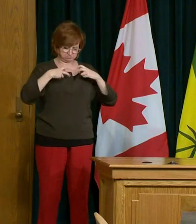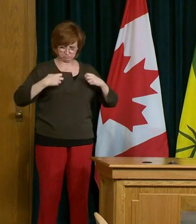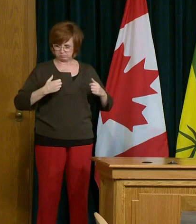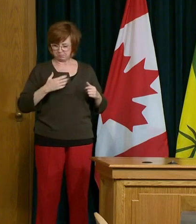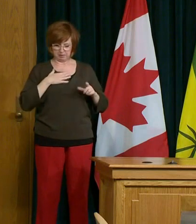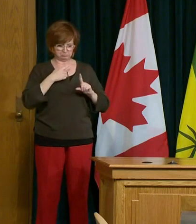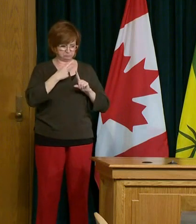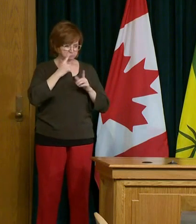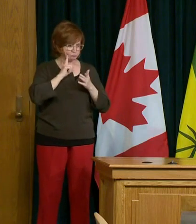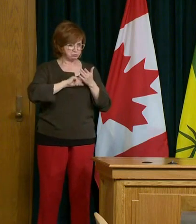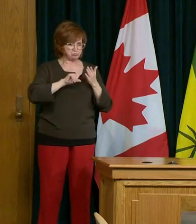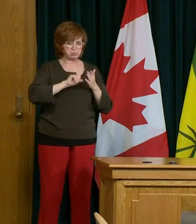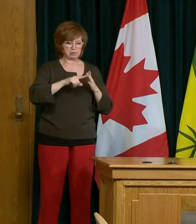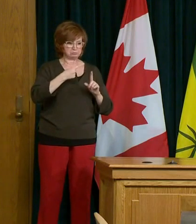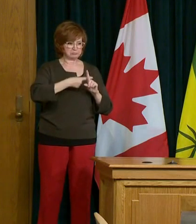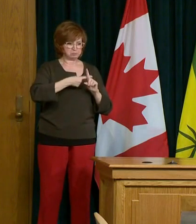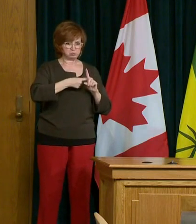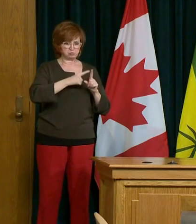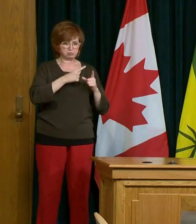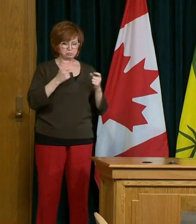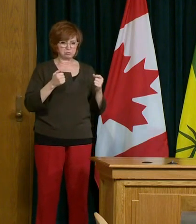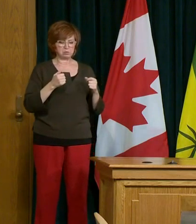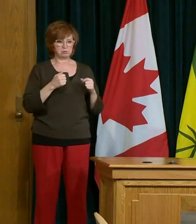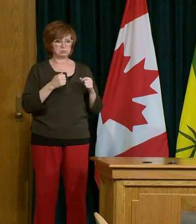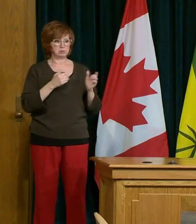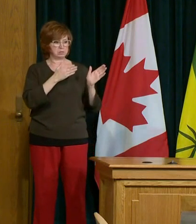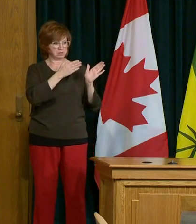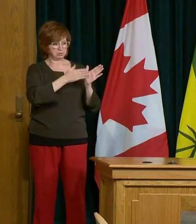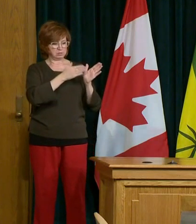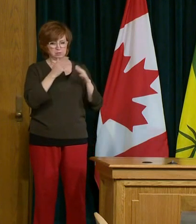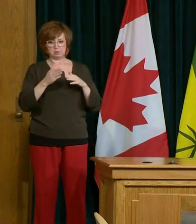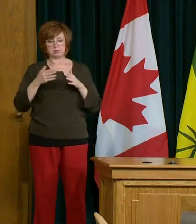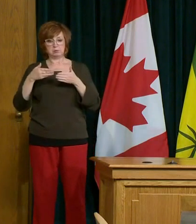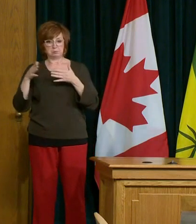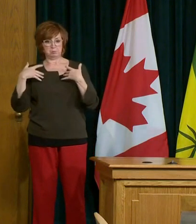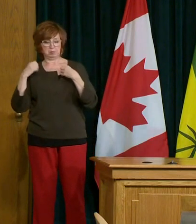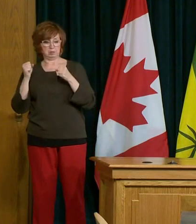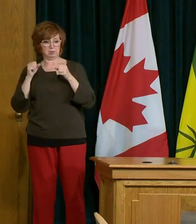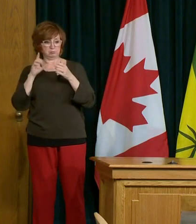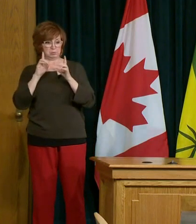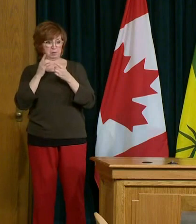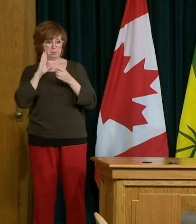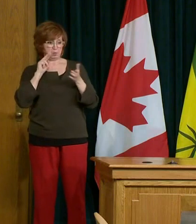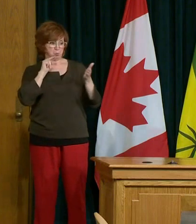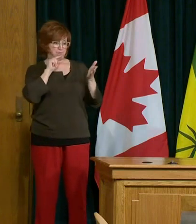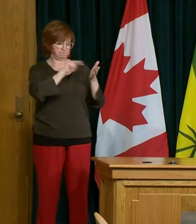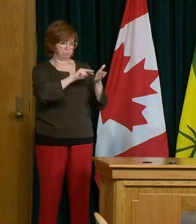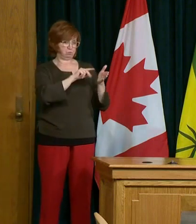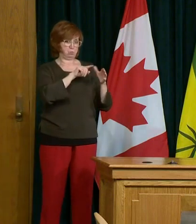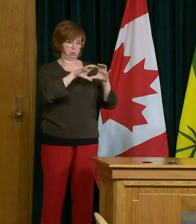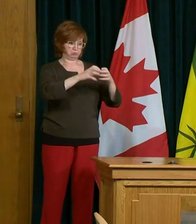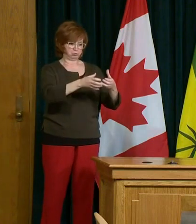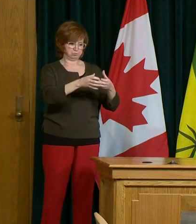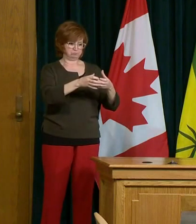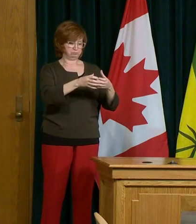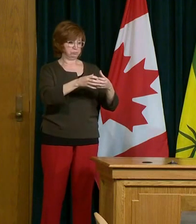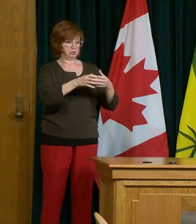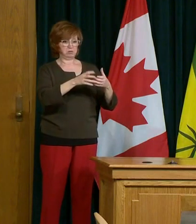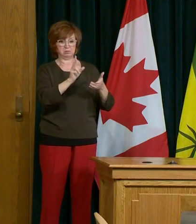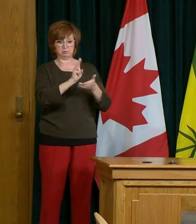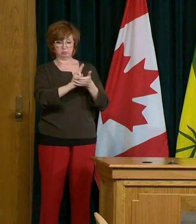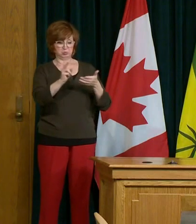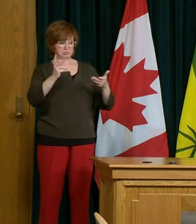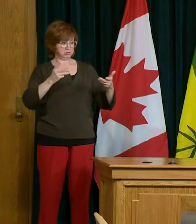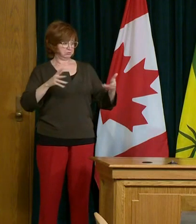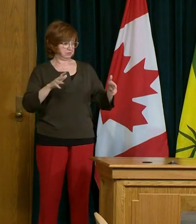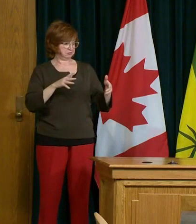so forth. But for those 2 weeks, there are some restrictions, and public health does follow up on that. Obviously, once you are no longer a case or a